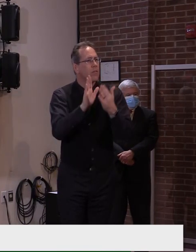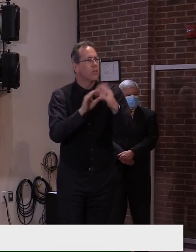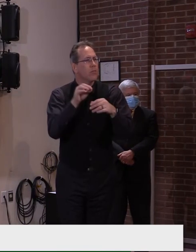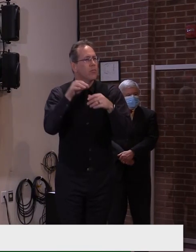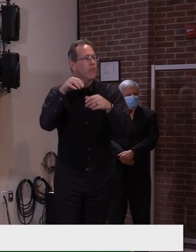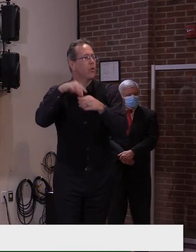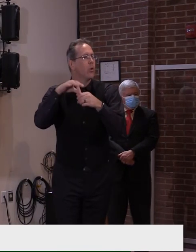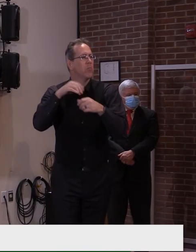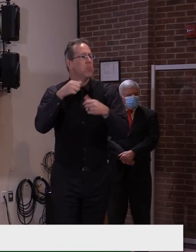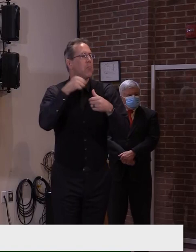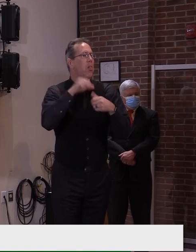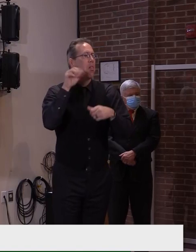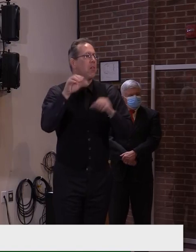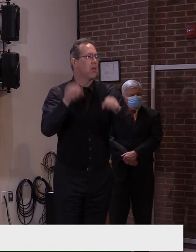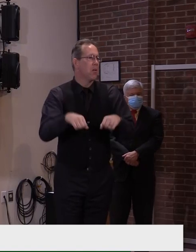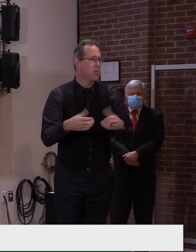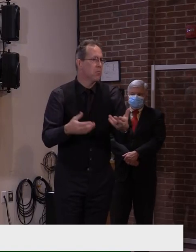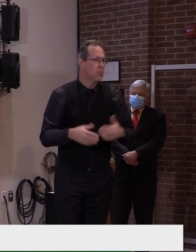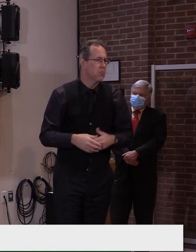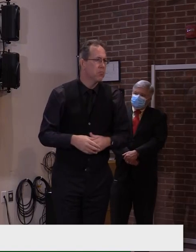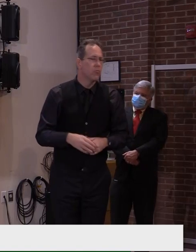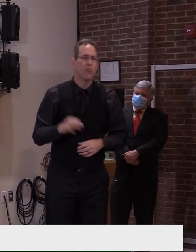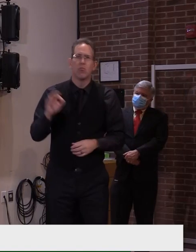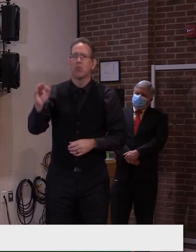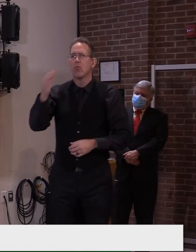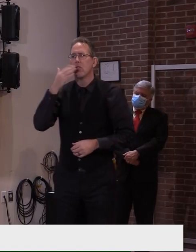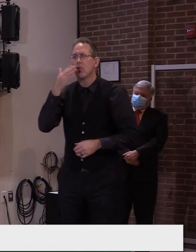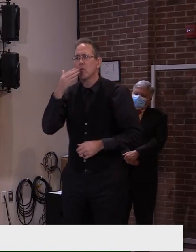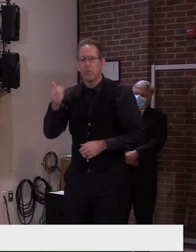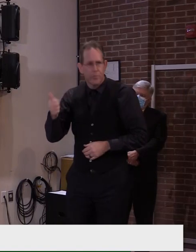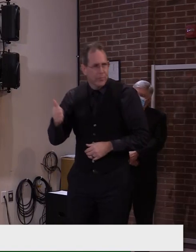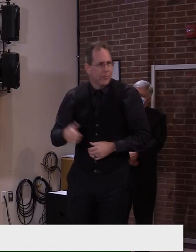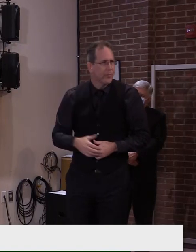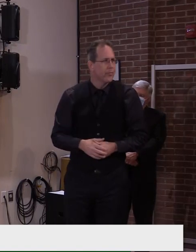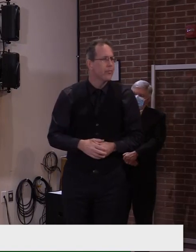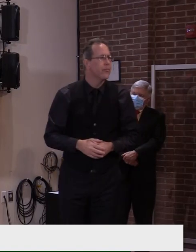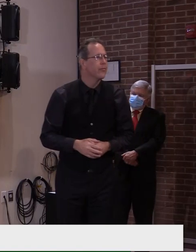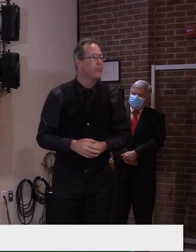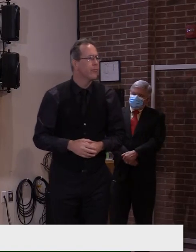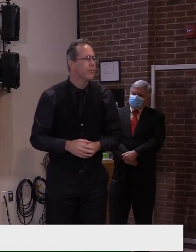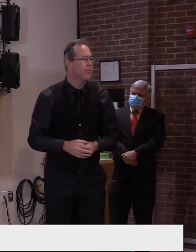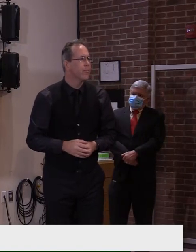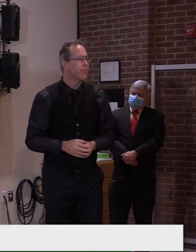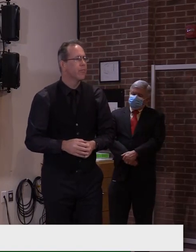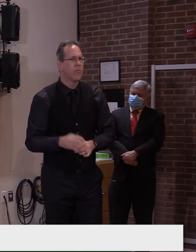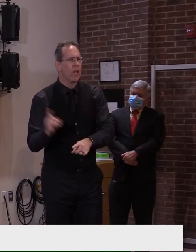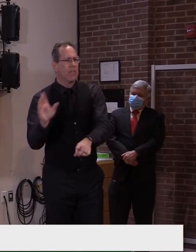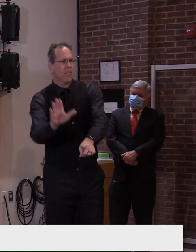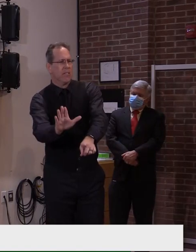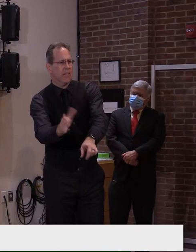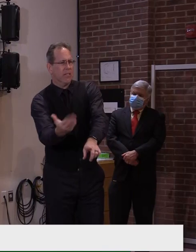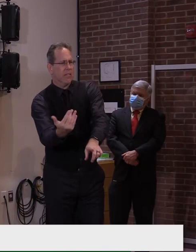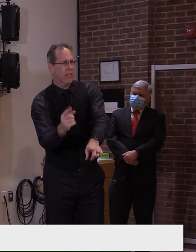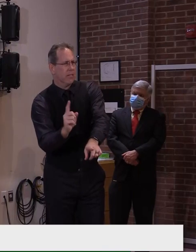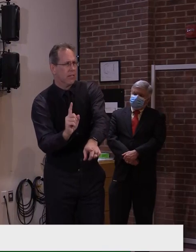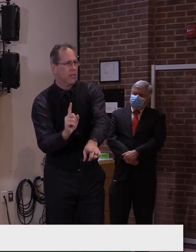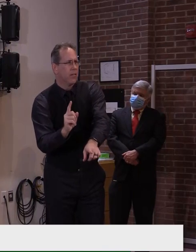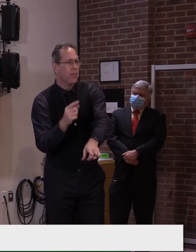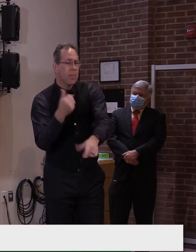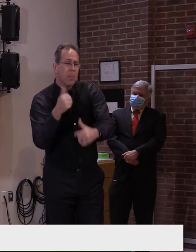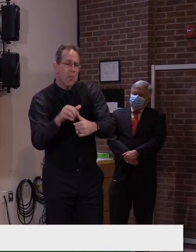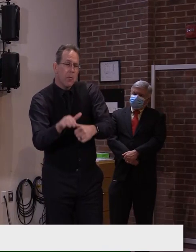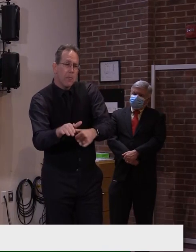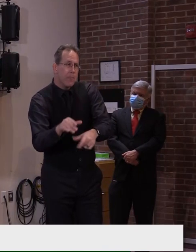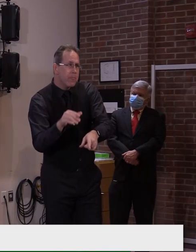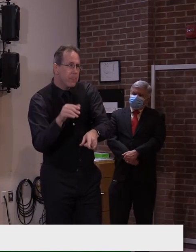Okay, thank you very much, everyone. Lisa, as well, I just wanted to remind you, I know I said this earlier, but when we talk about the antigen tests